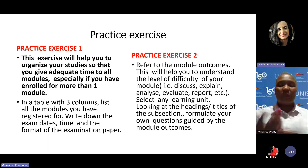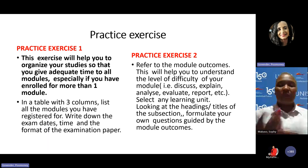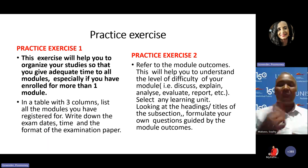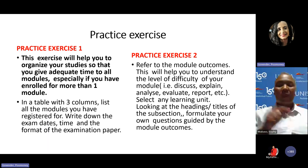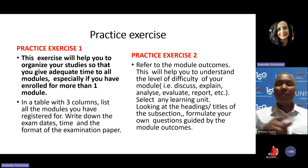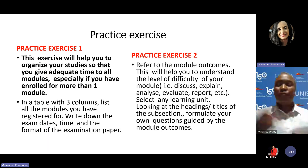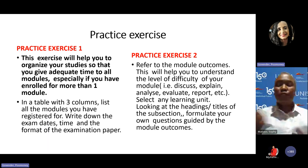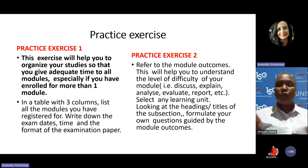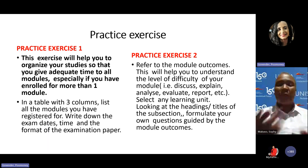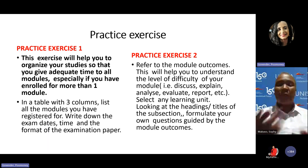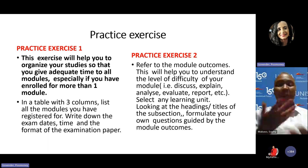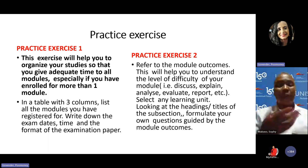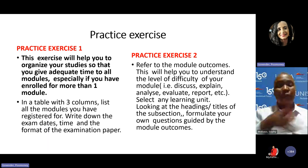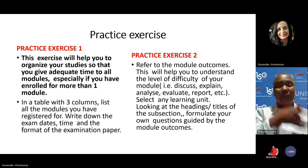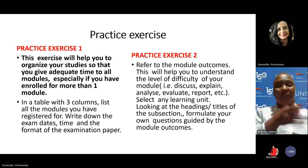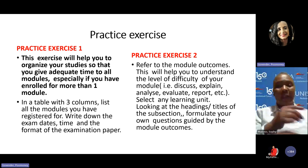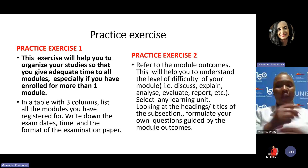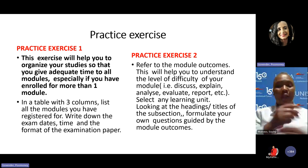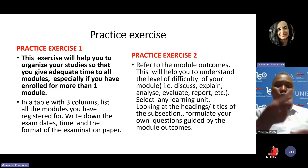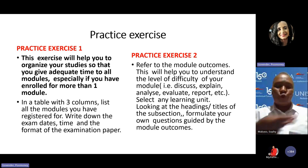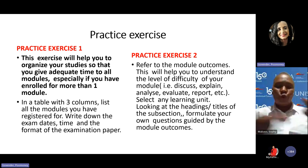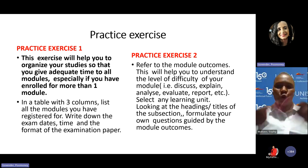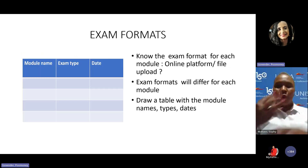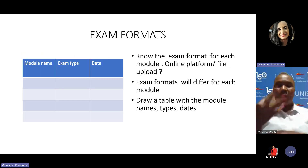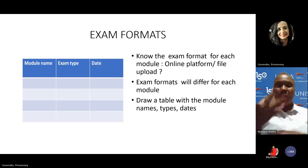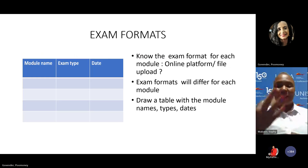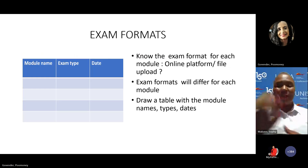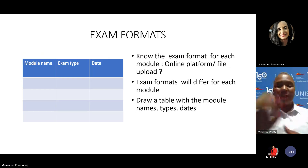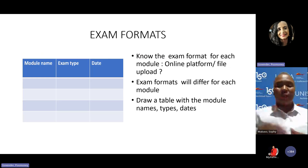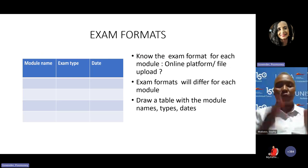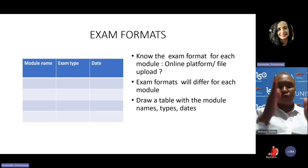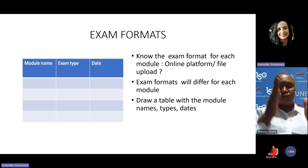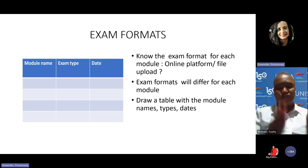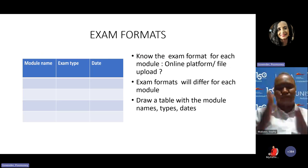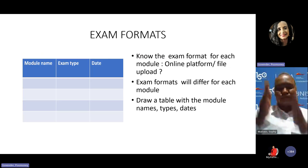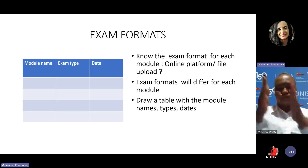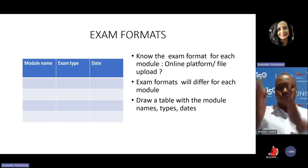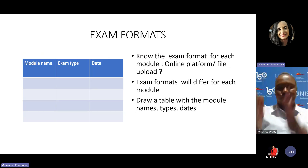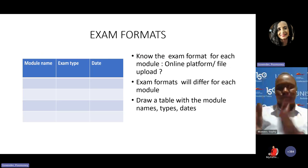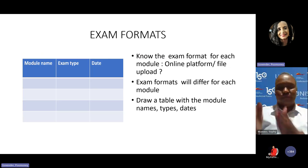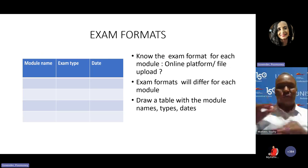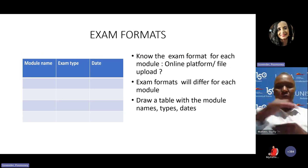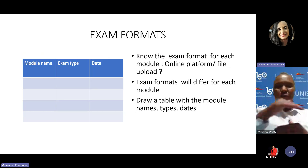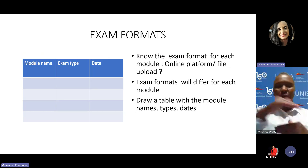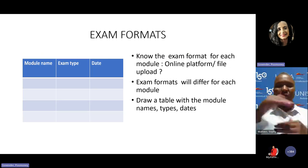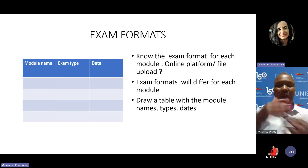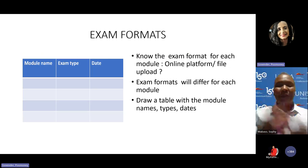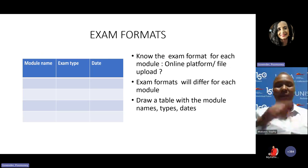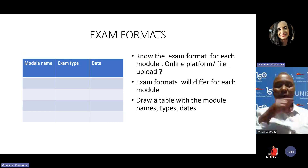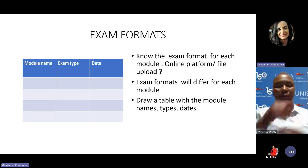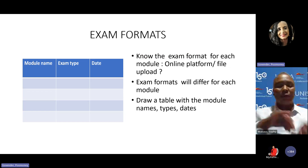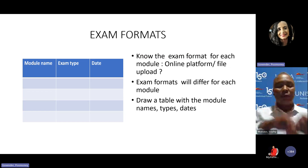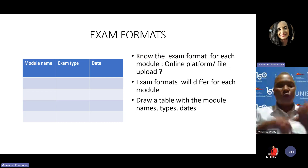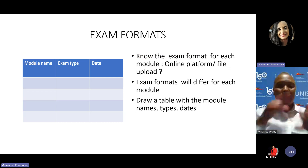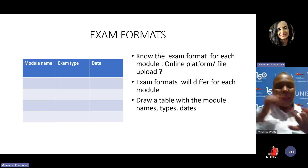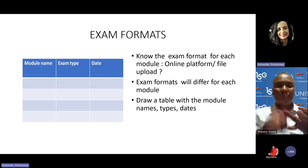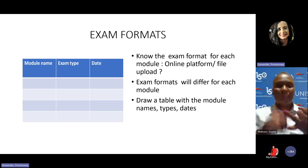table, draw 3 columns like this here. Your module name, the exam type, and the